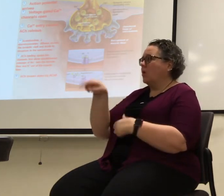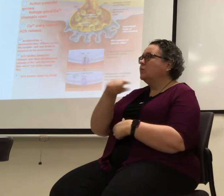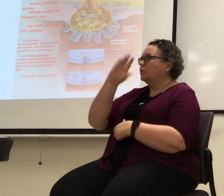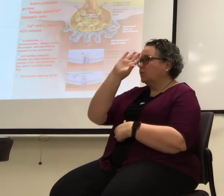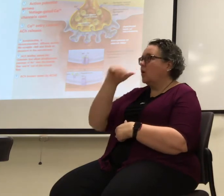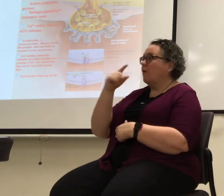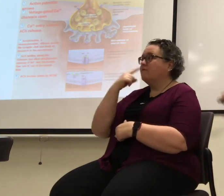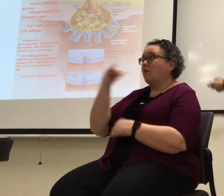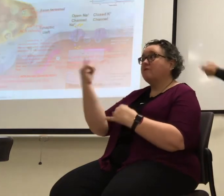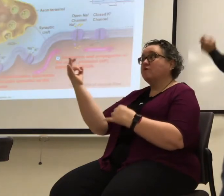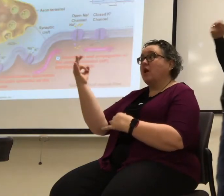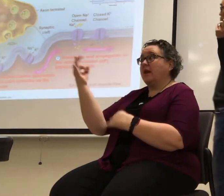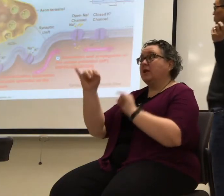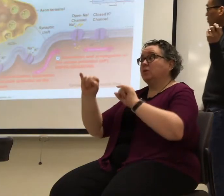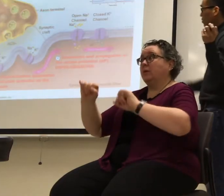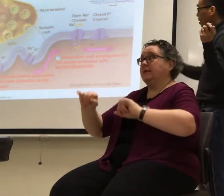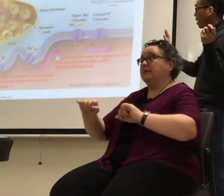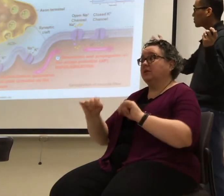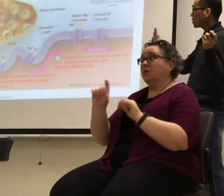on Friday.